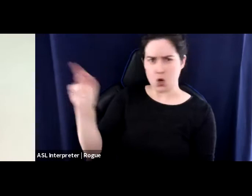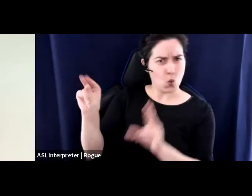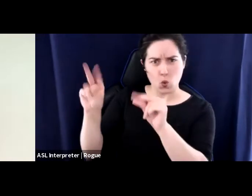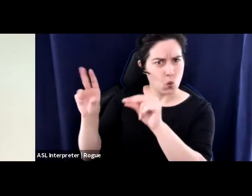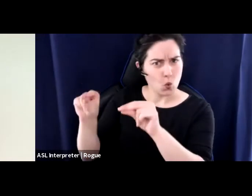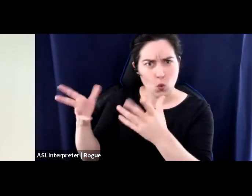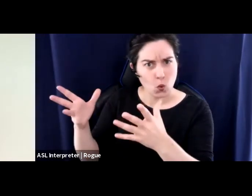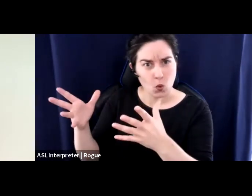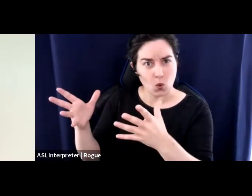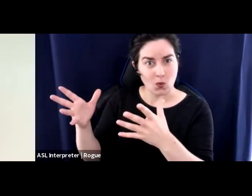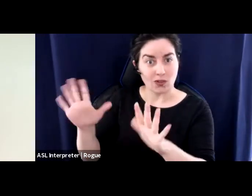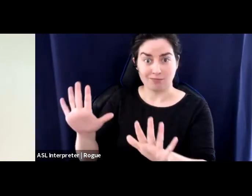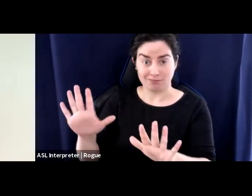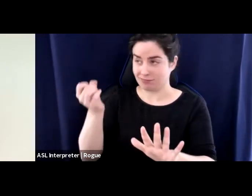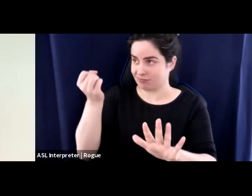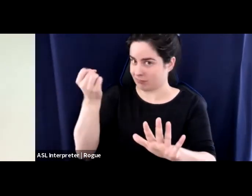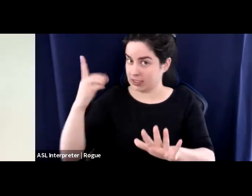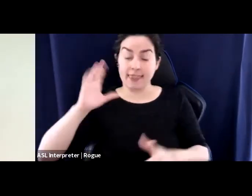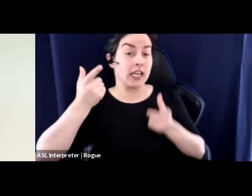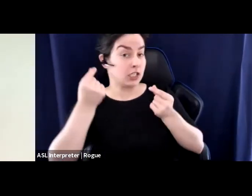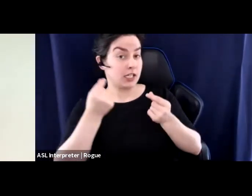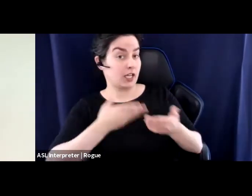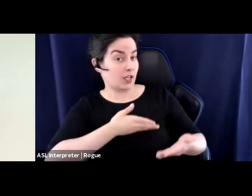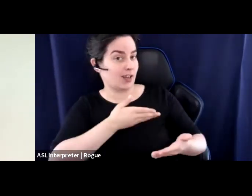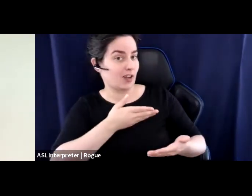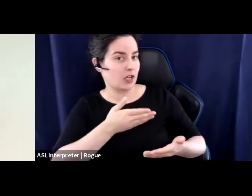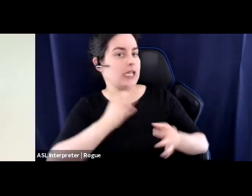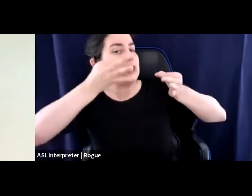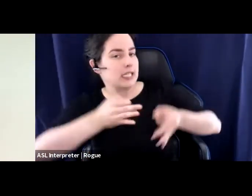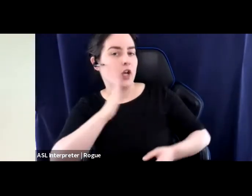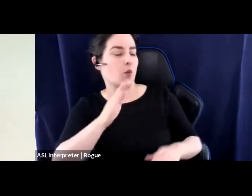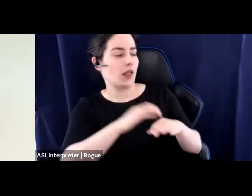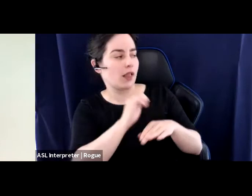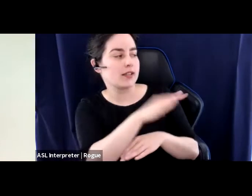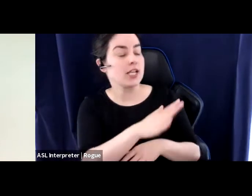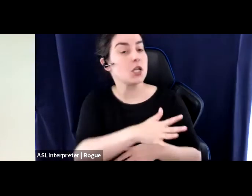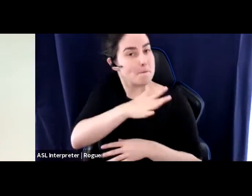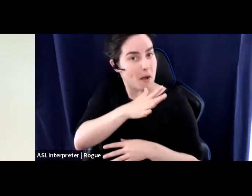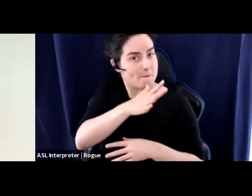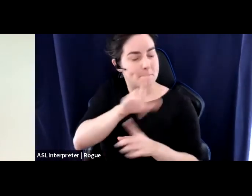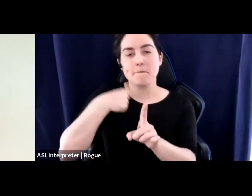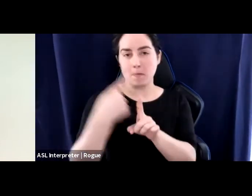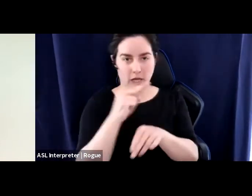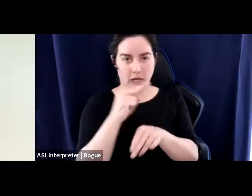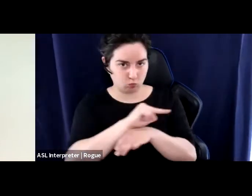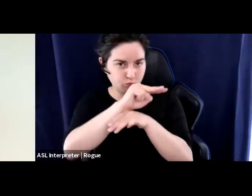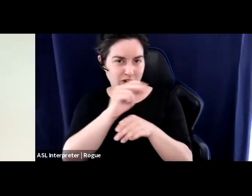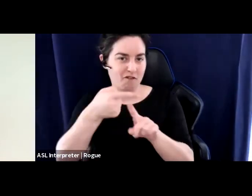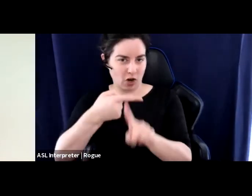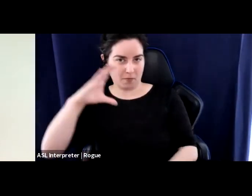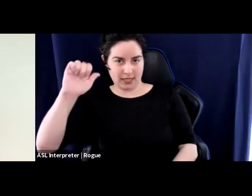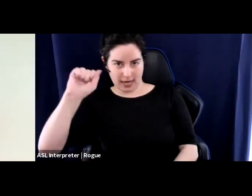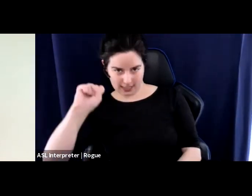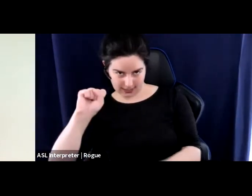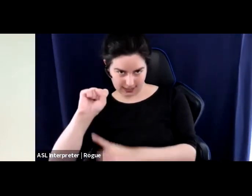be returned to the custody of the mother with supervision by the Children's Aid Society. And the court also ordered